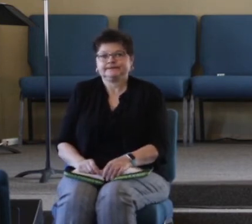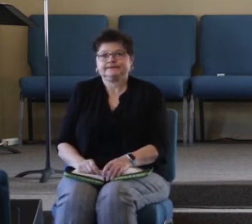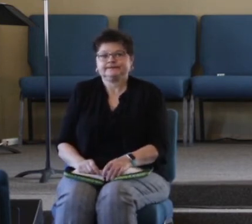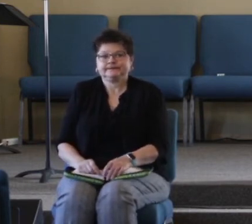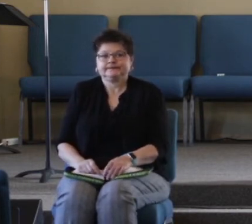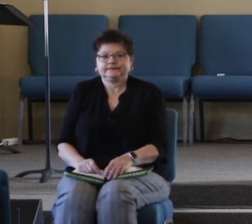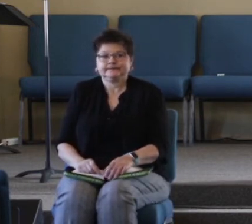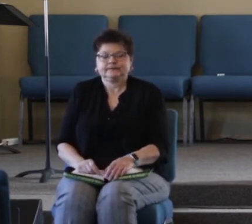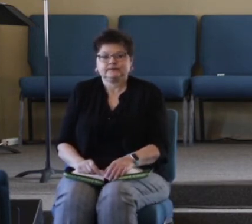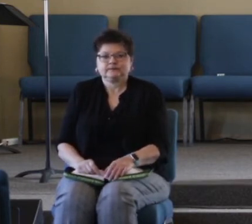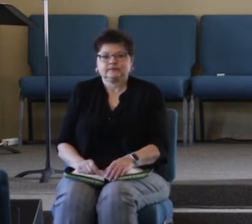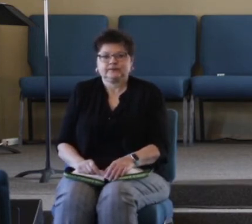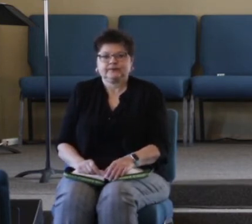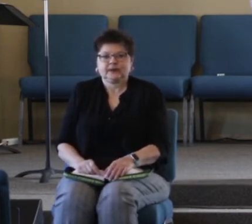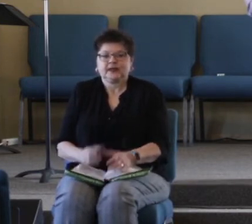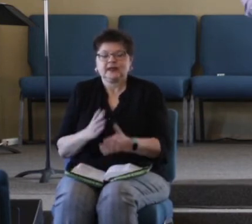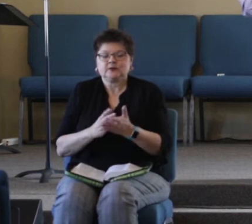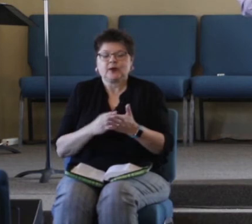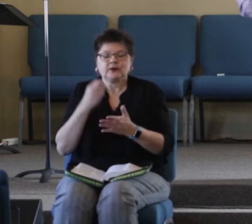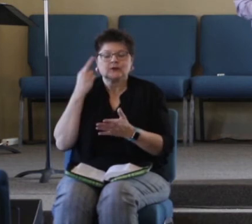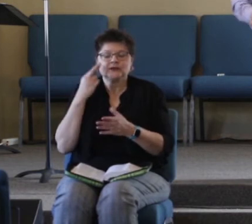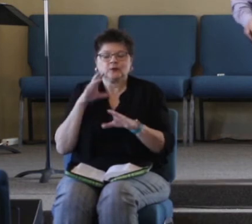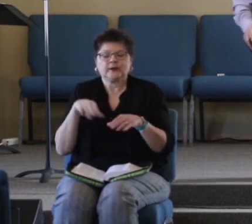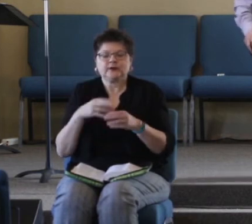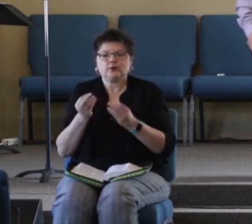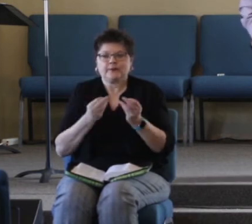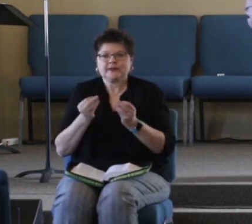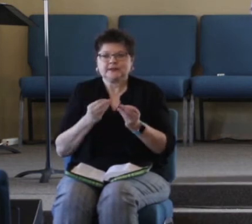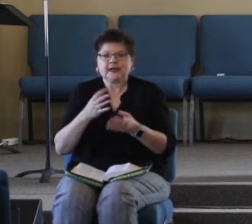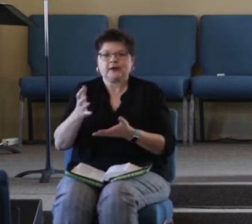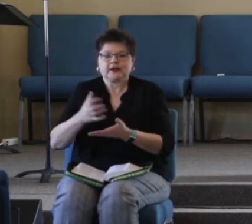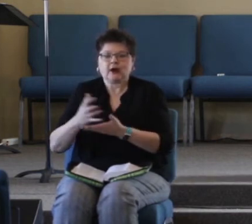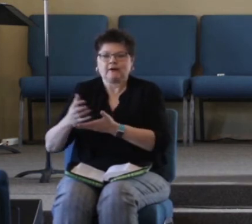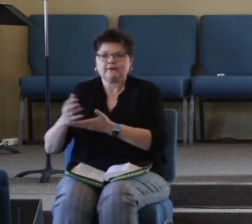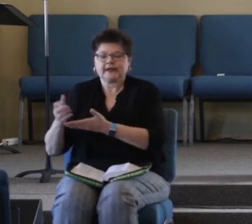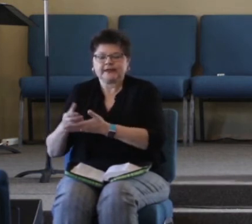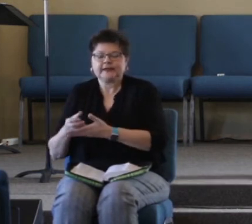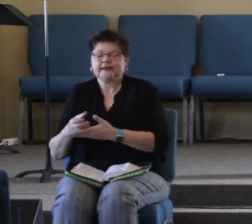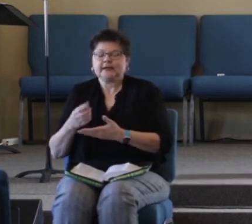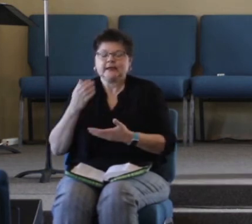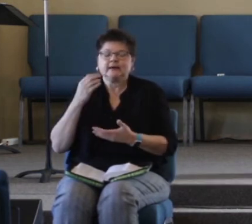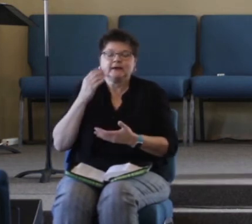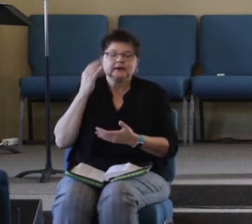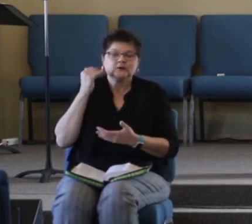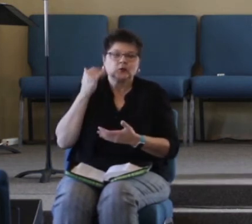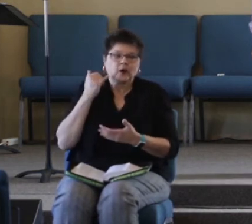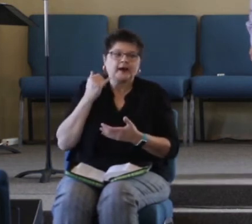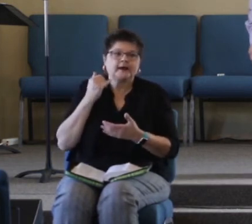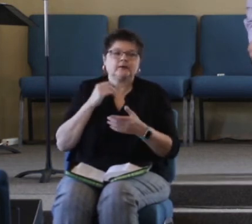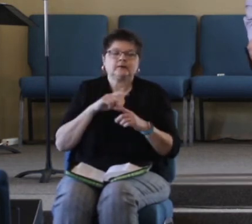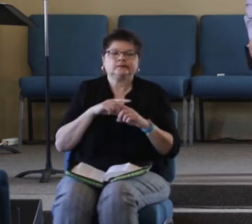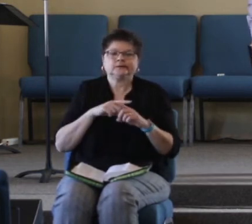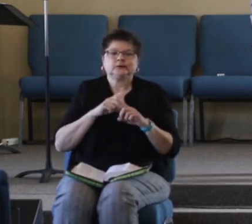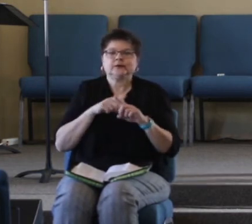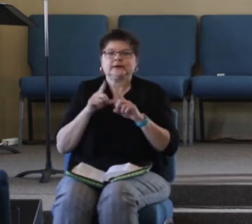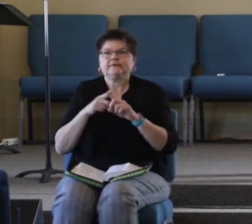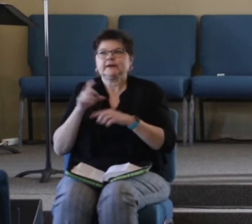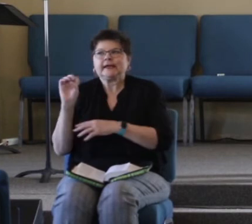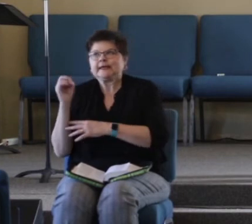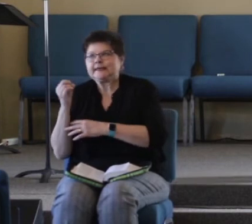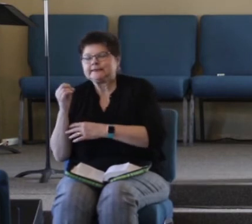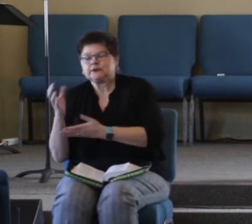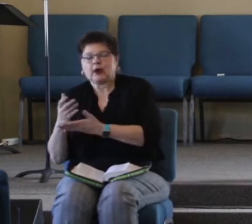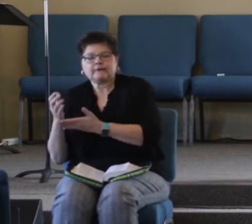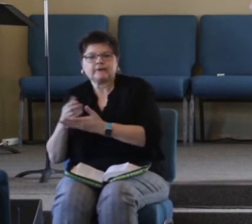You know, that's part of why we take missions offerings. That's why we do the Nicene Murphy. That's why we do the Lottie Moon Christmas offering and the Annie Armstrong Easter